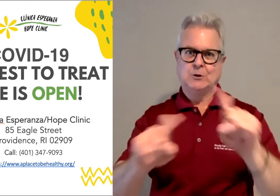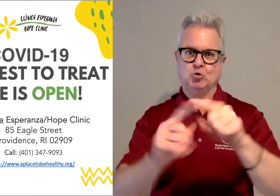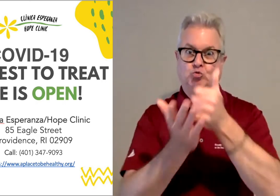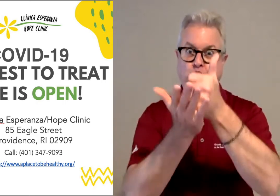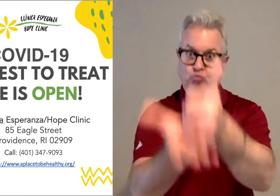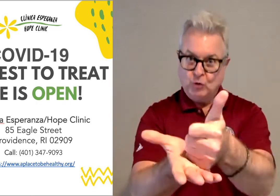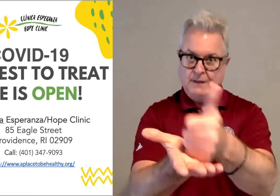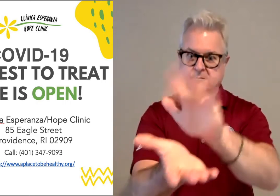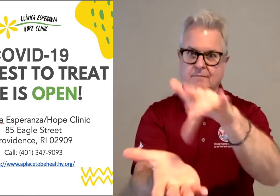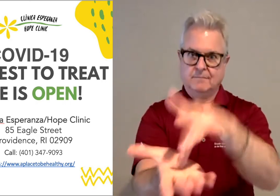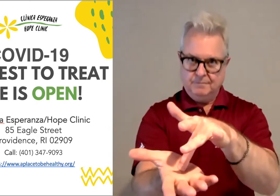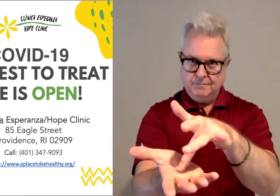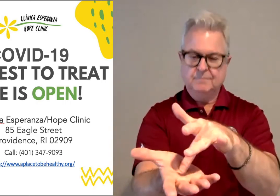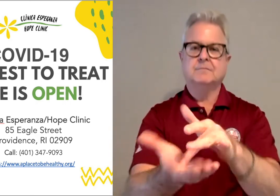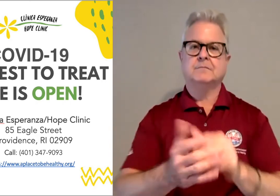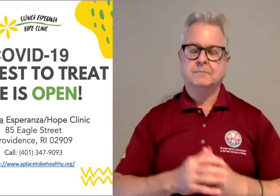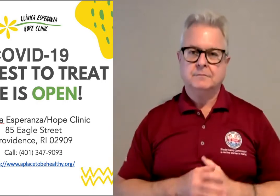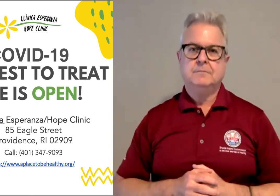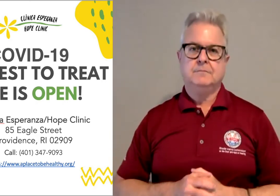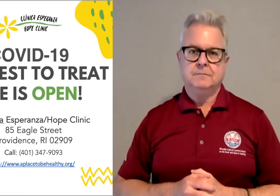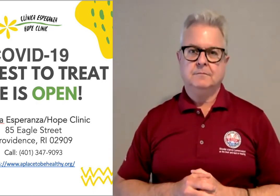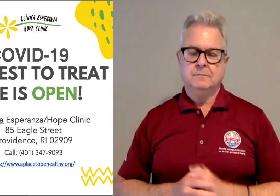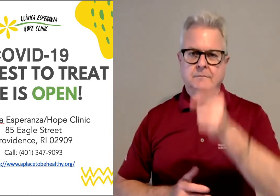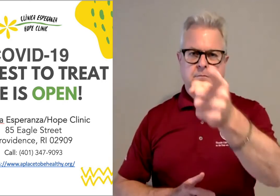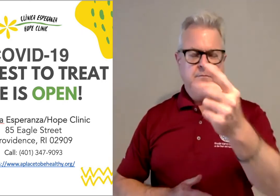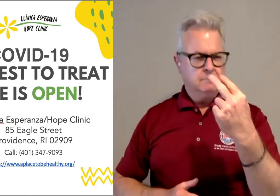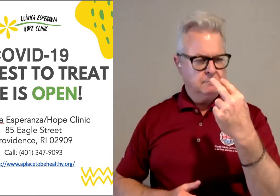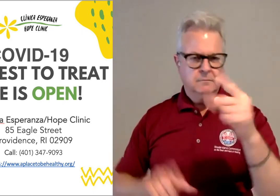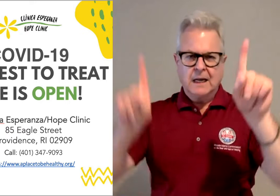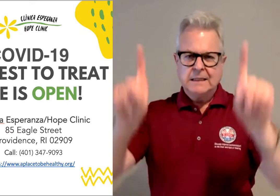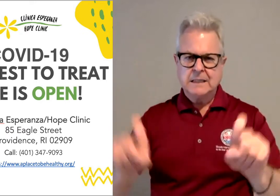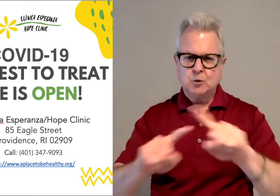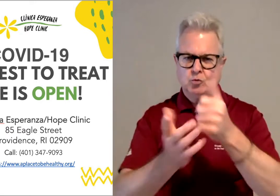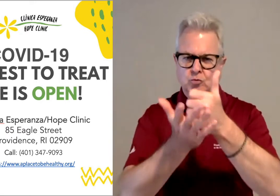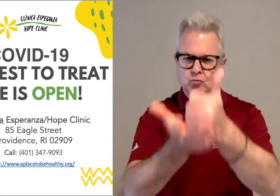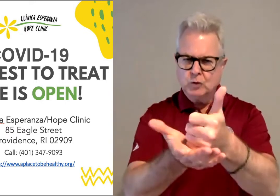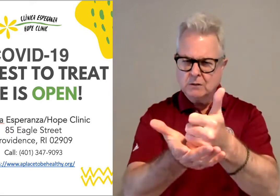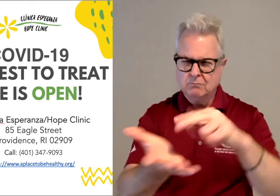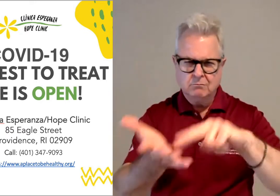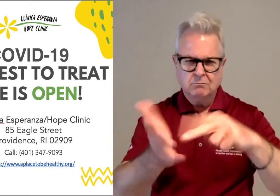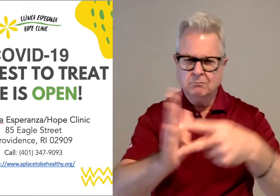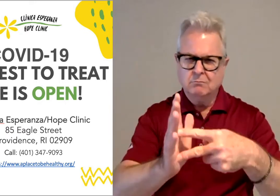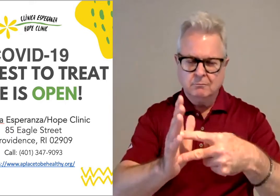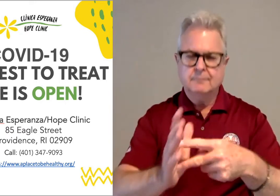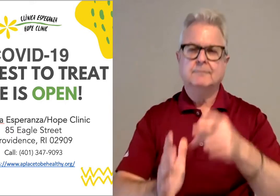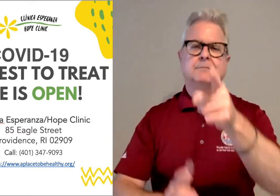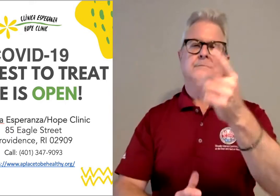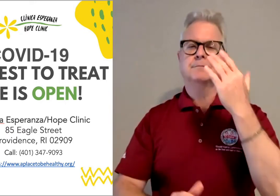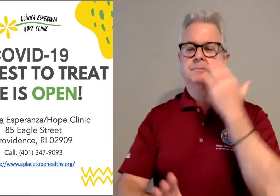have been awarded this contract to be the first to go ahead with the pilot program of the Test to Treat Center. Now, you may be asking, what